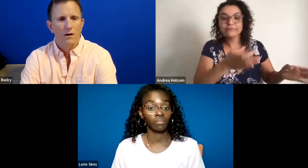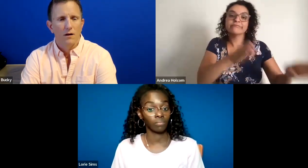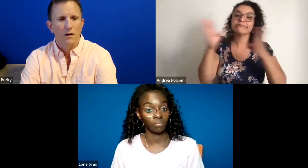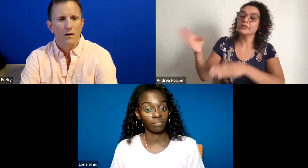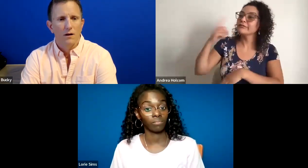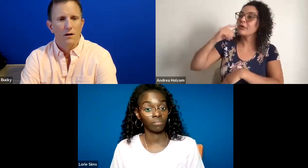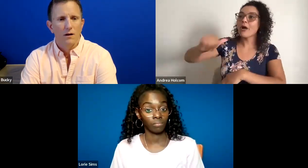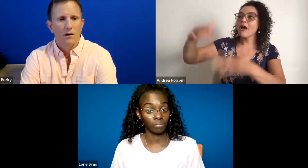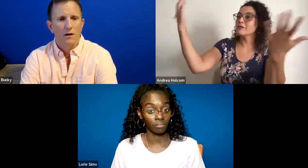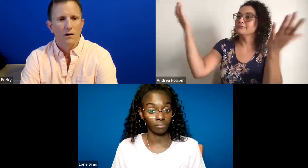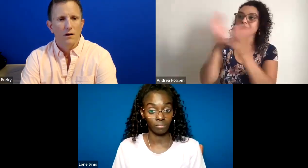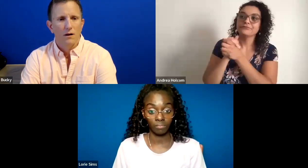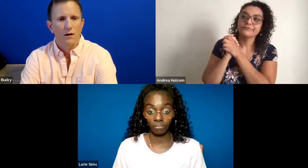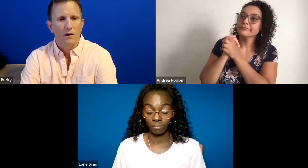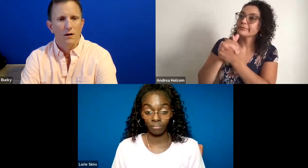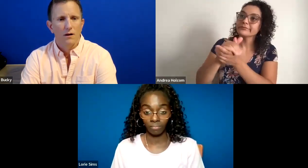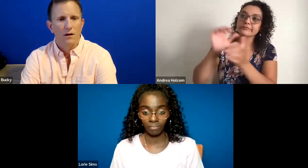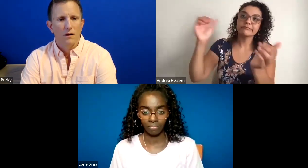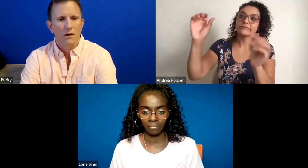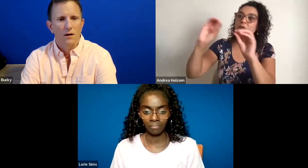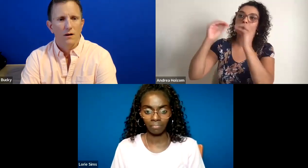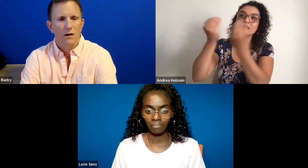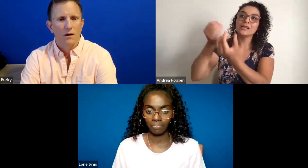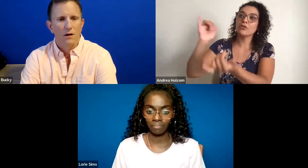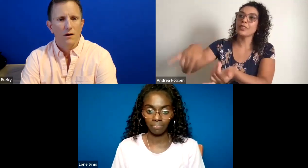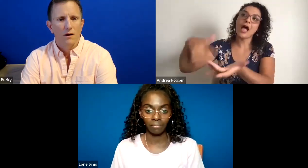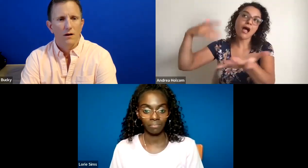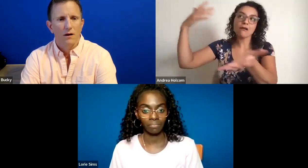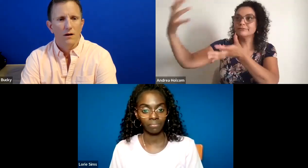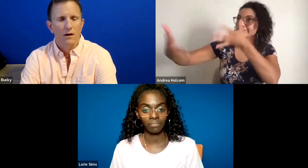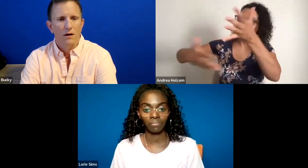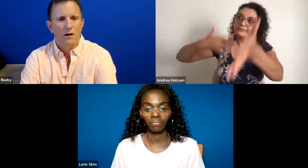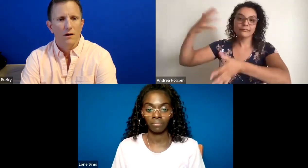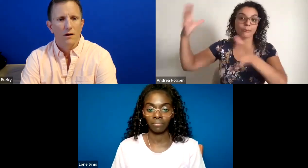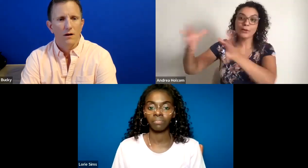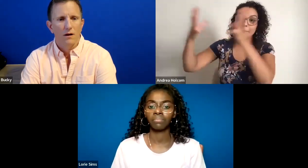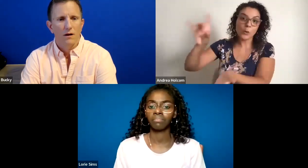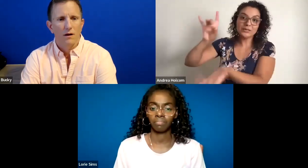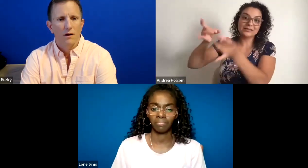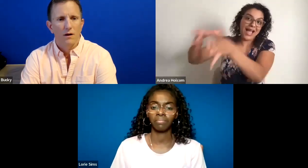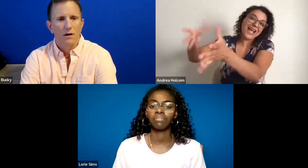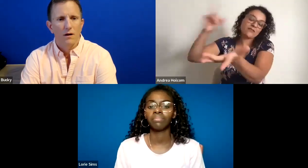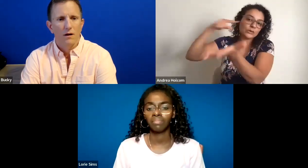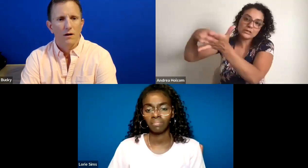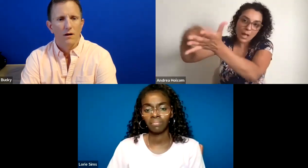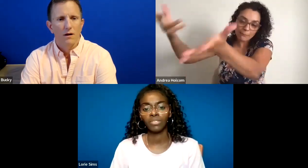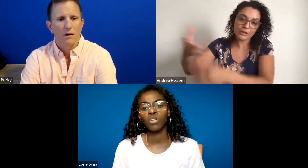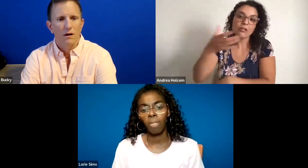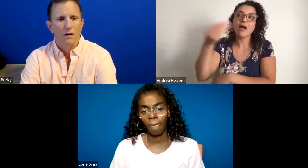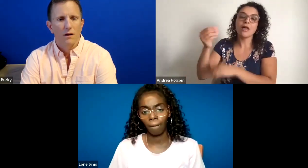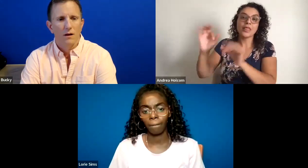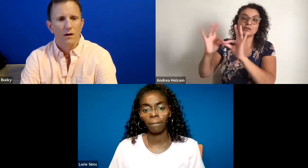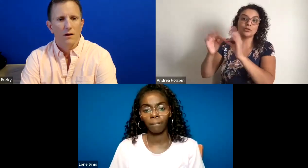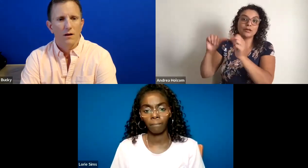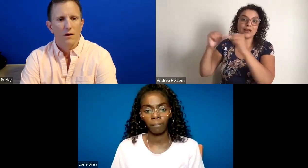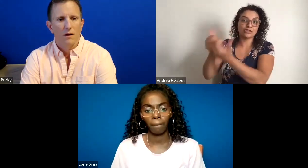Does the community know what we stand for, what that company stands for? Or what organization is promoting? You know, if